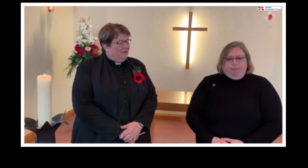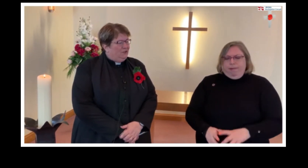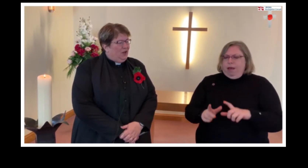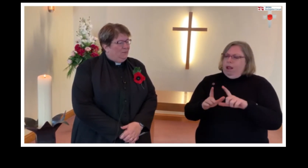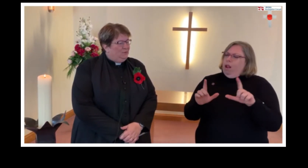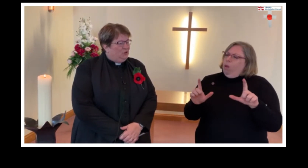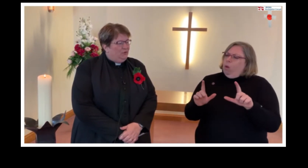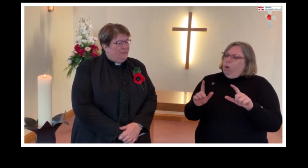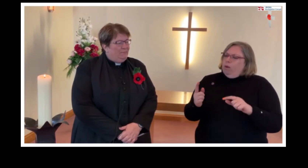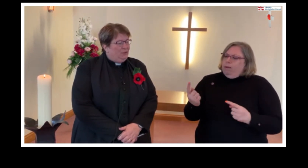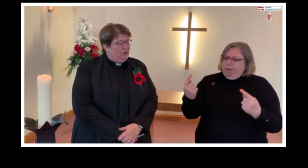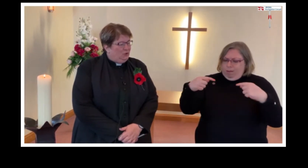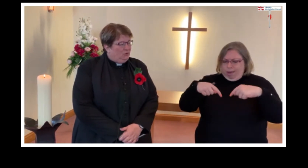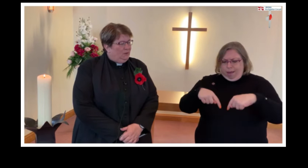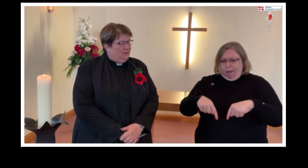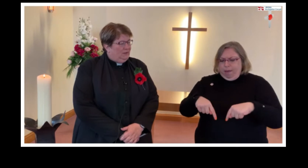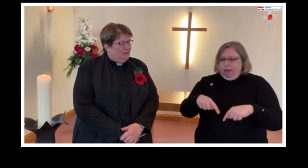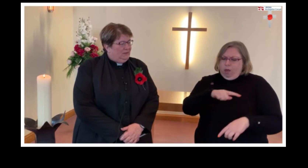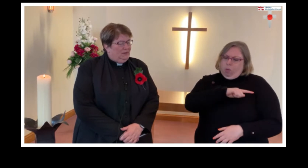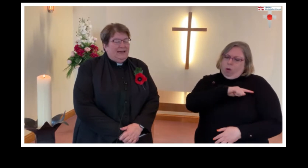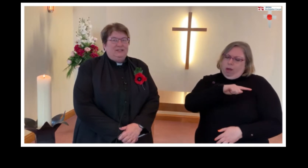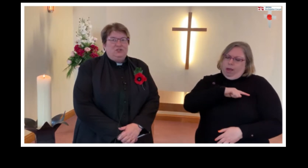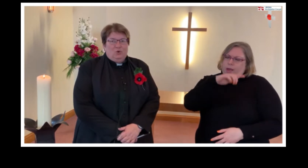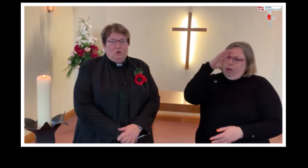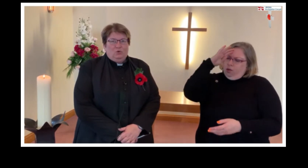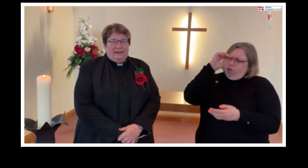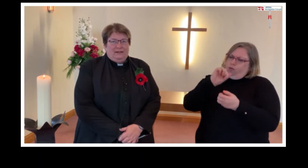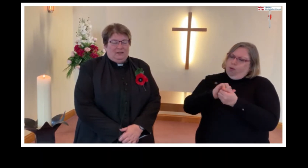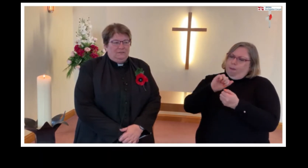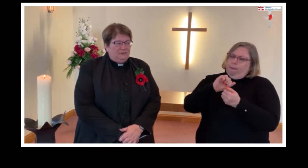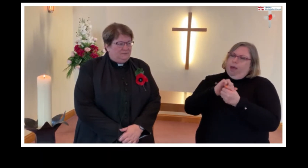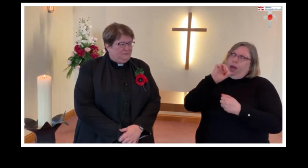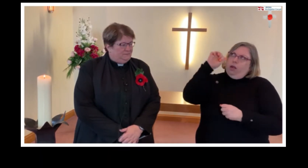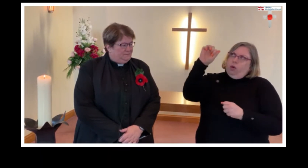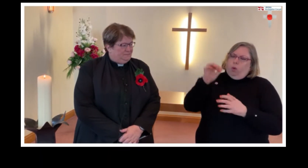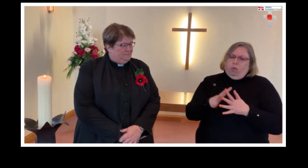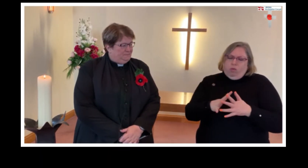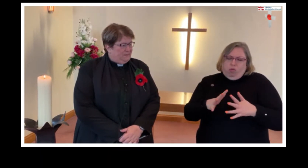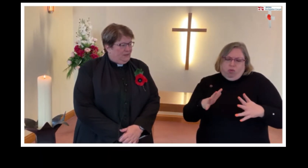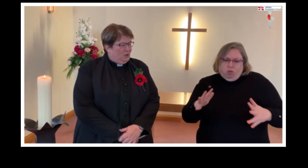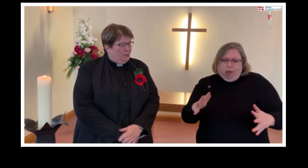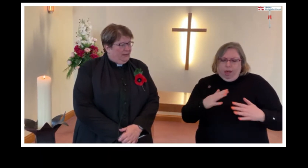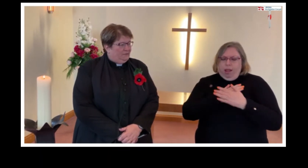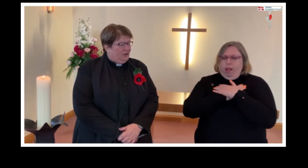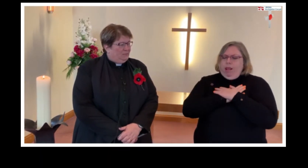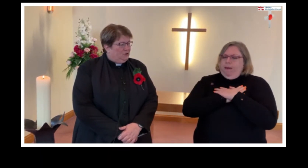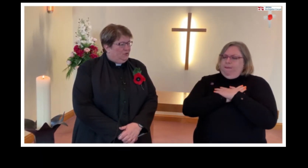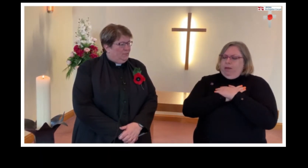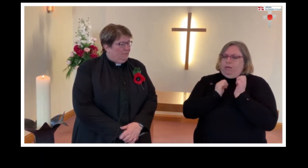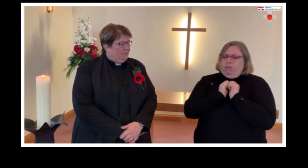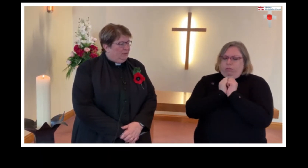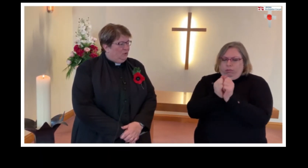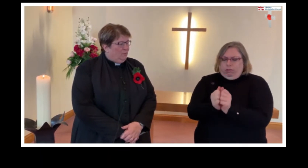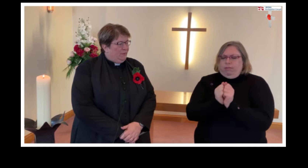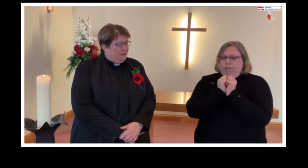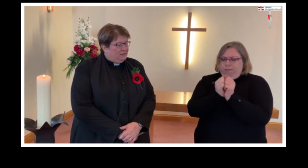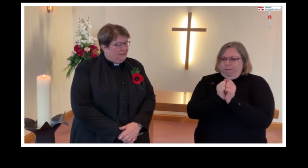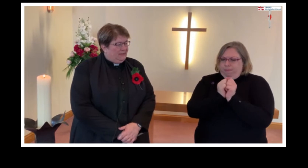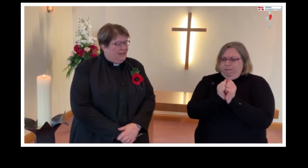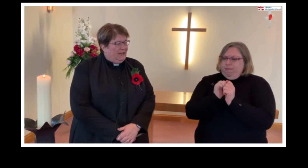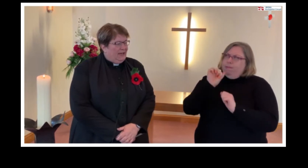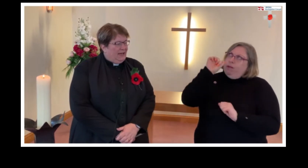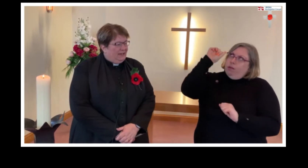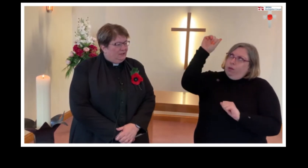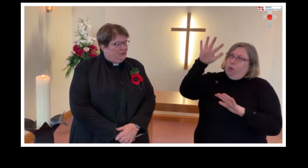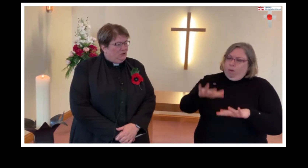Lord, we have come to remember you and your great love. We have come to remember your